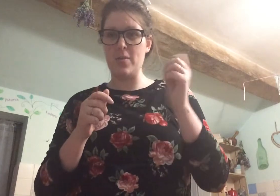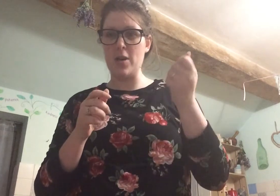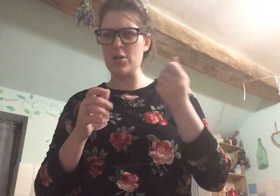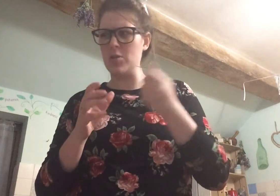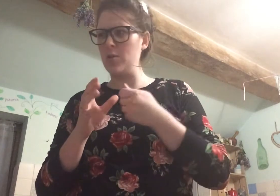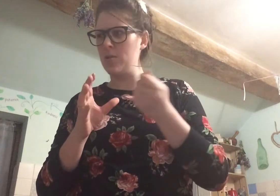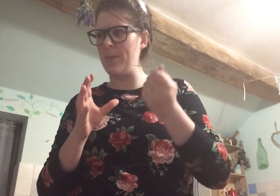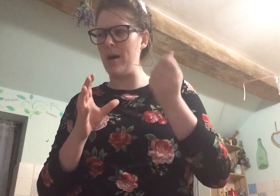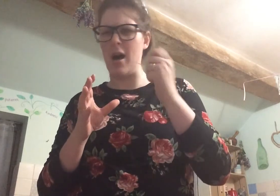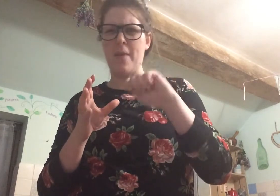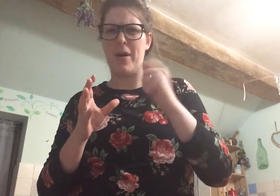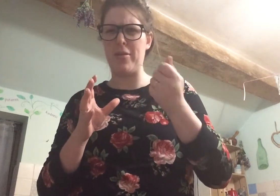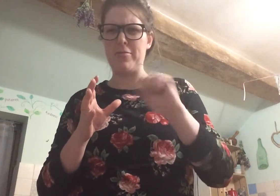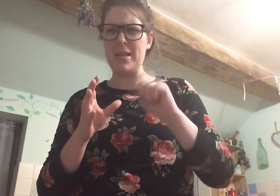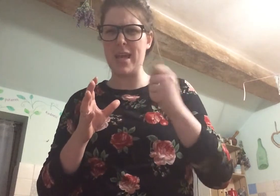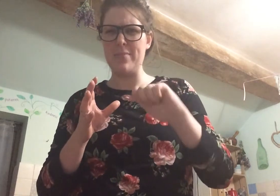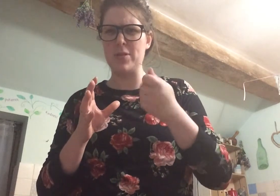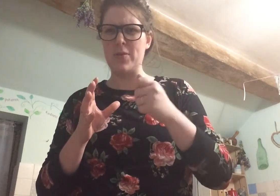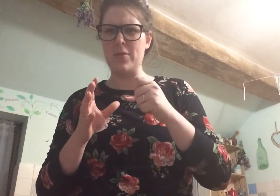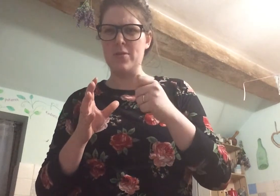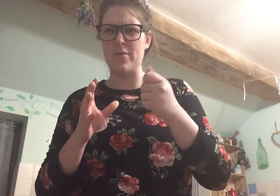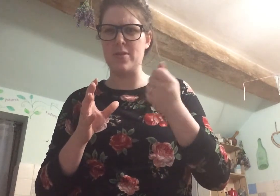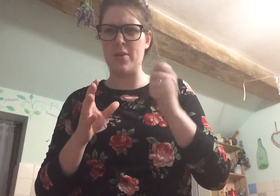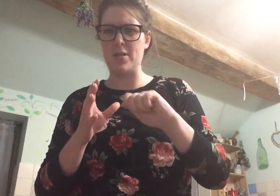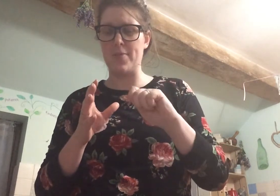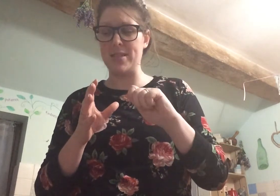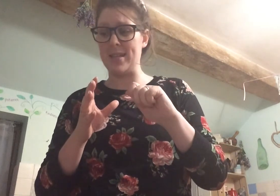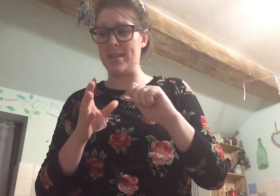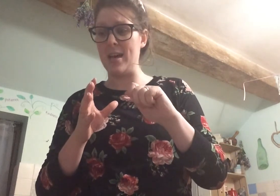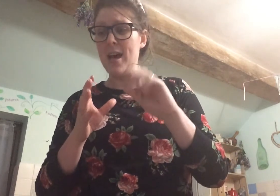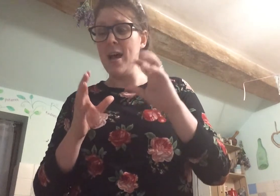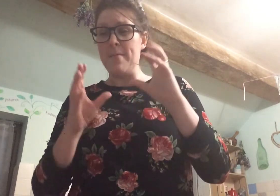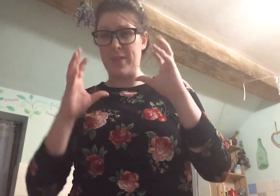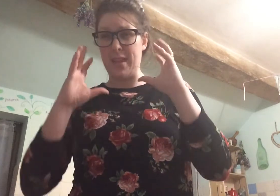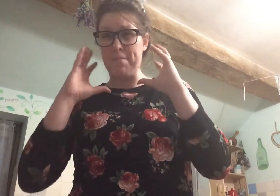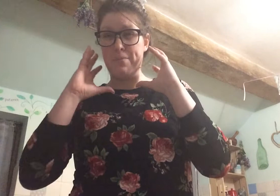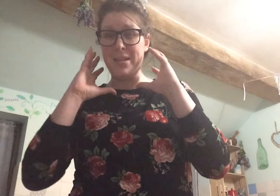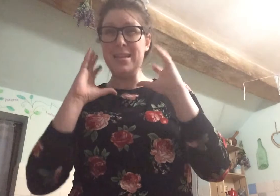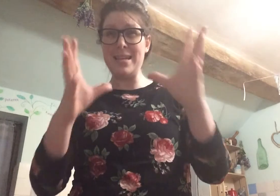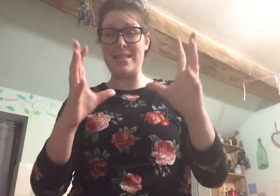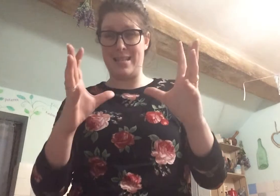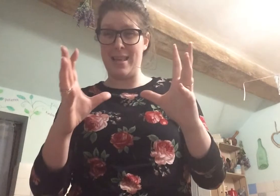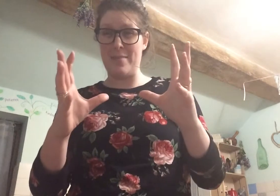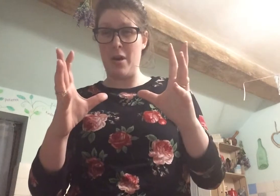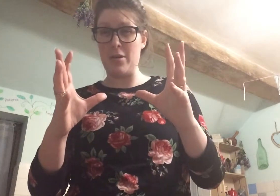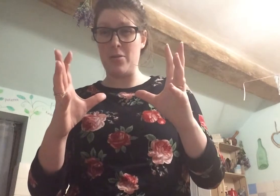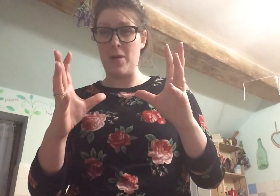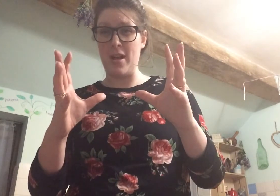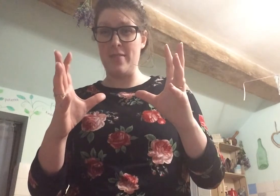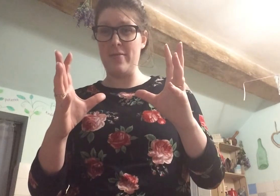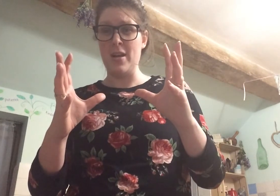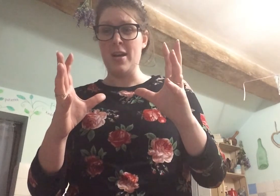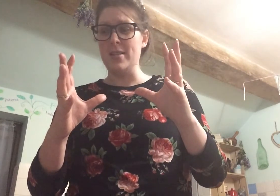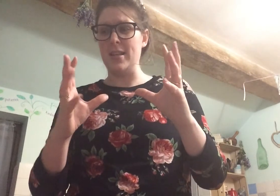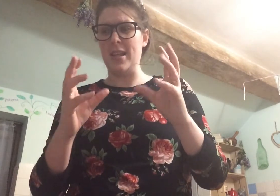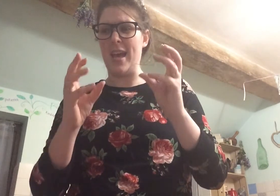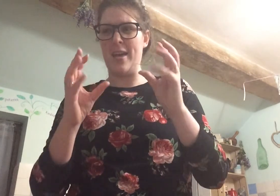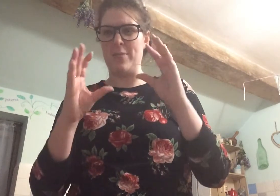I just took about 3 tablespoons of tomato passata and then blitzed it in the microwave till it had